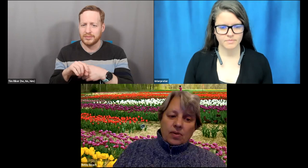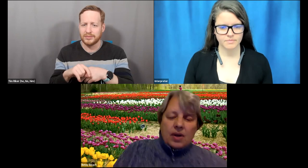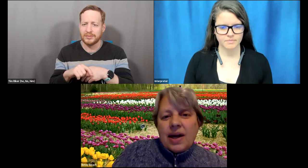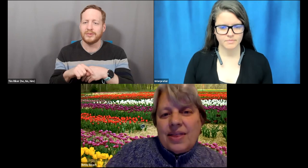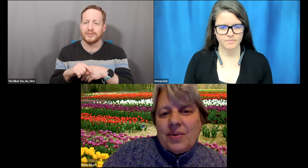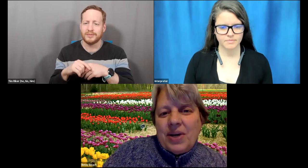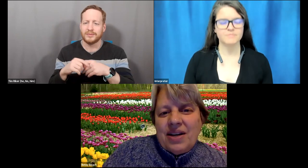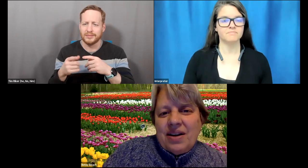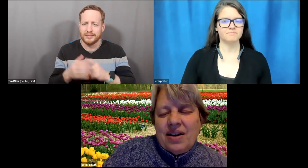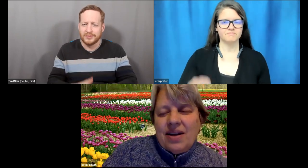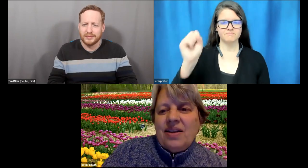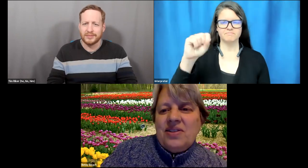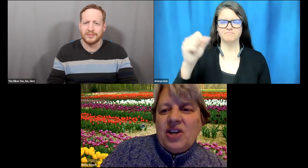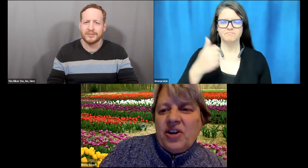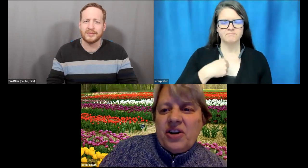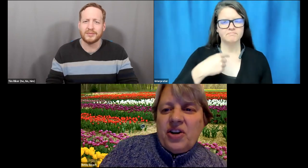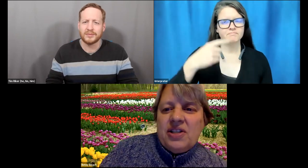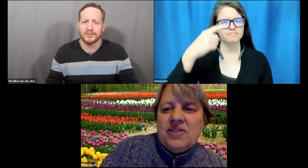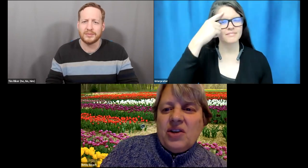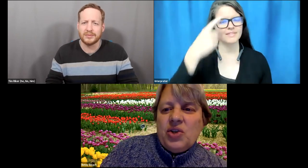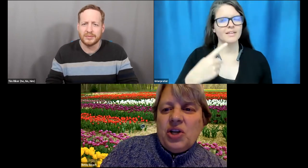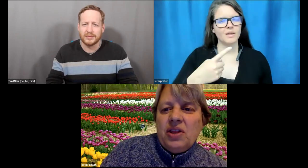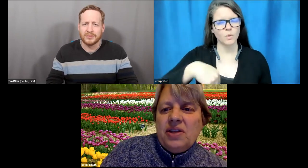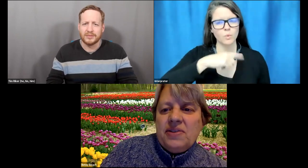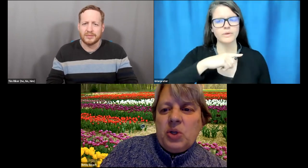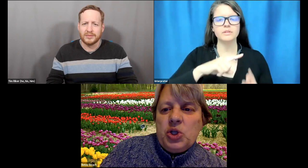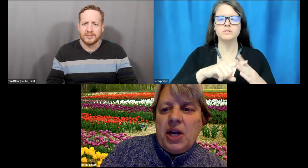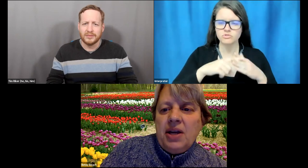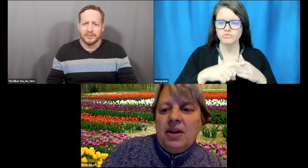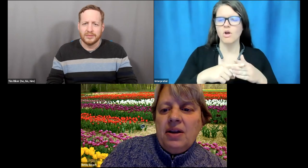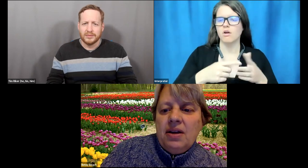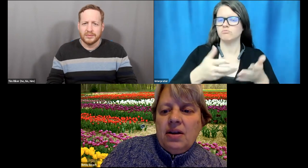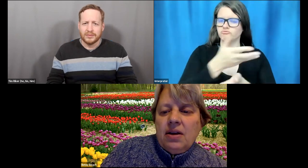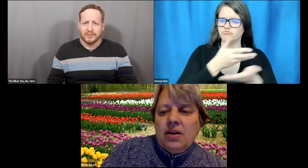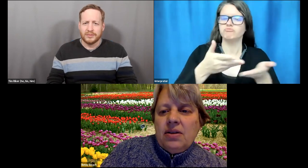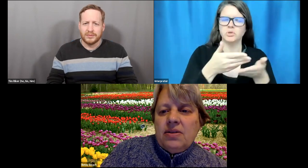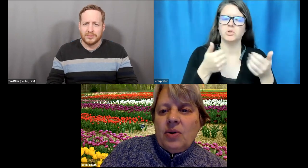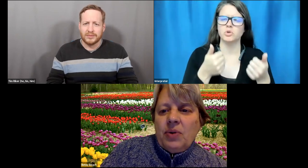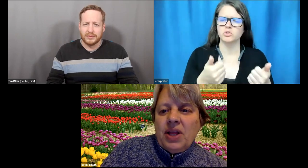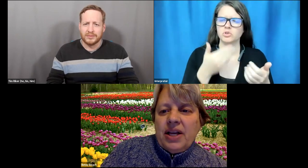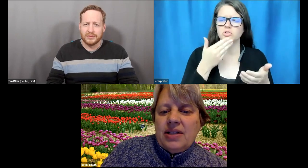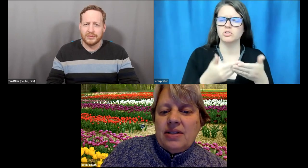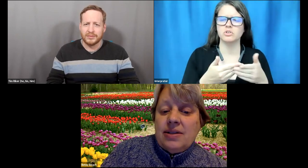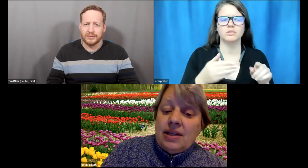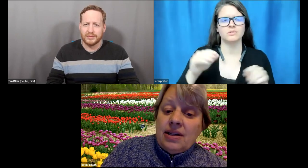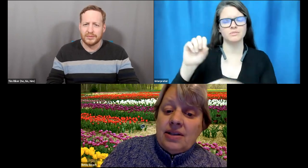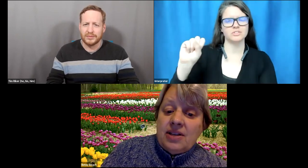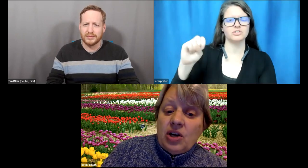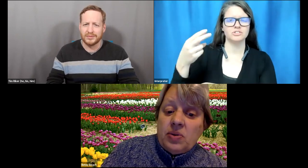Yeah, I think we had started a good discussion on this with Shane. So I would like to see his notes